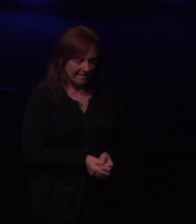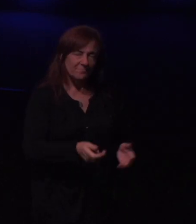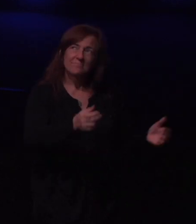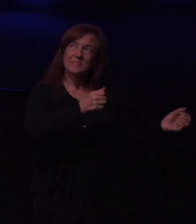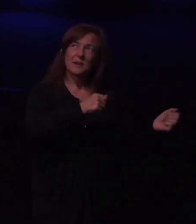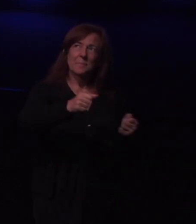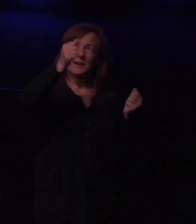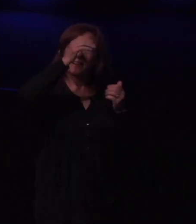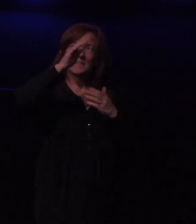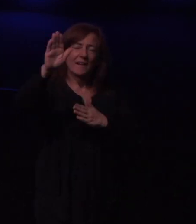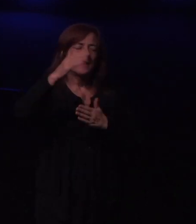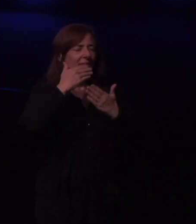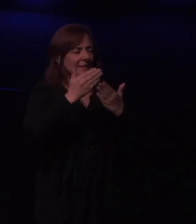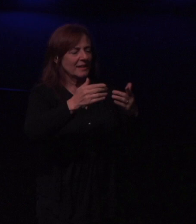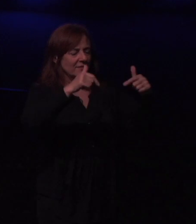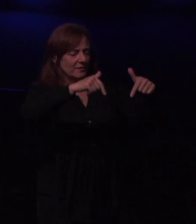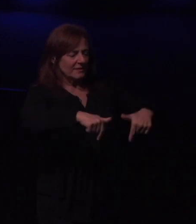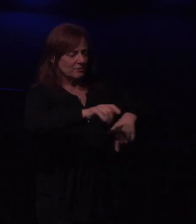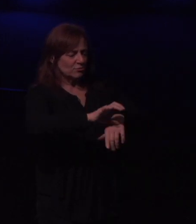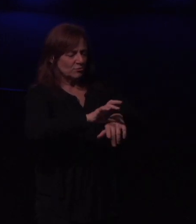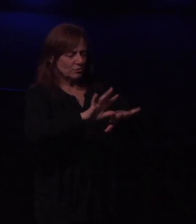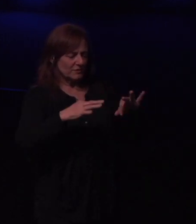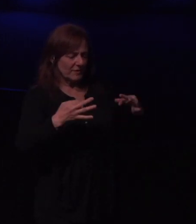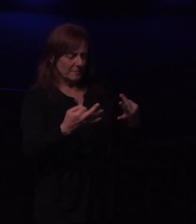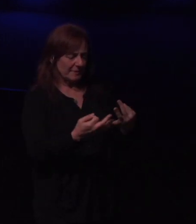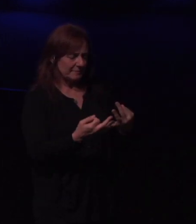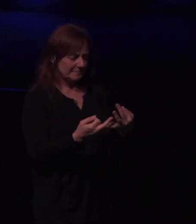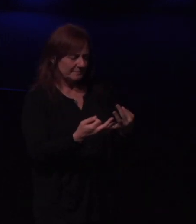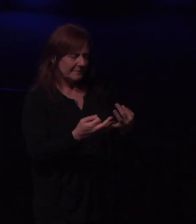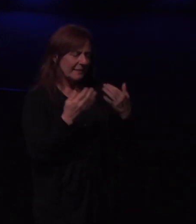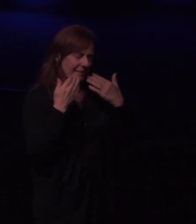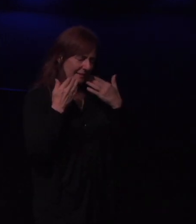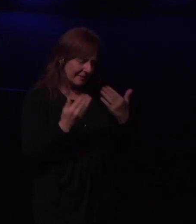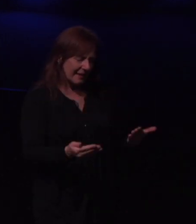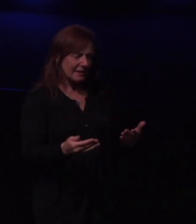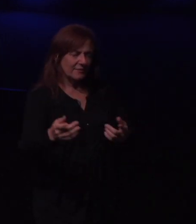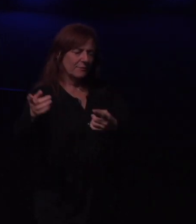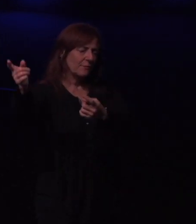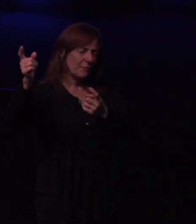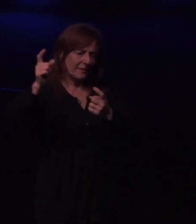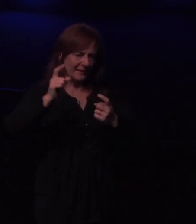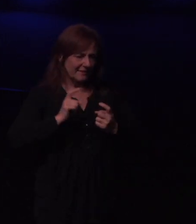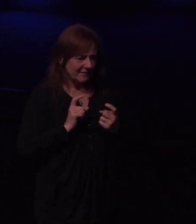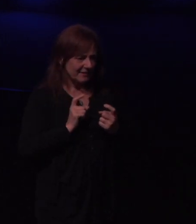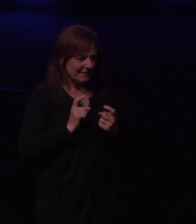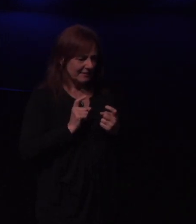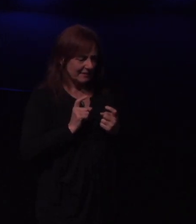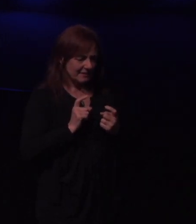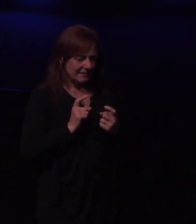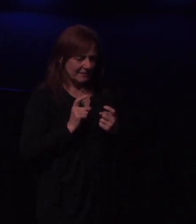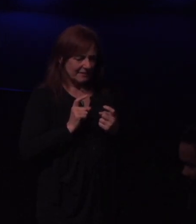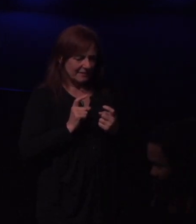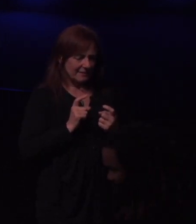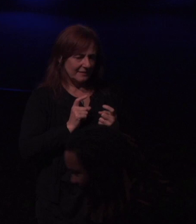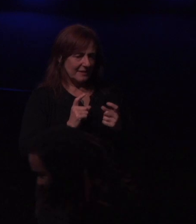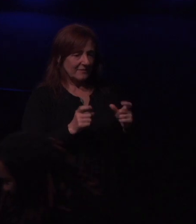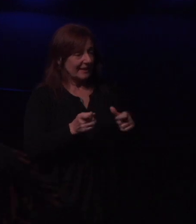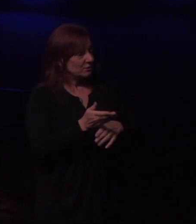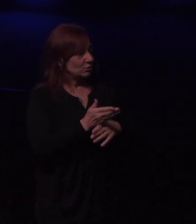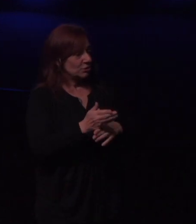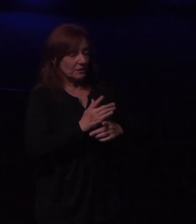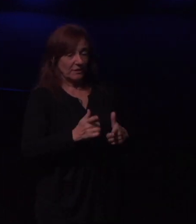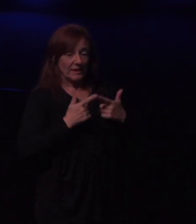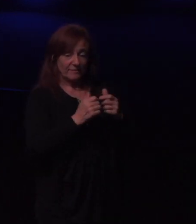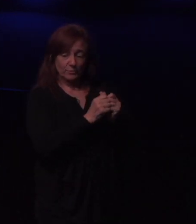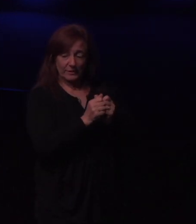Almighty God, thank you for this church family. Thank you for the gift of getting to share life